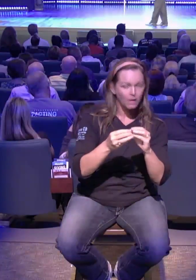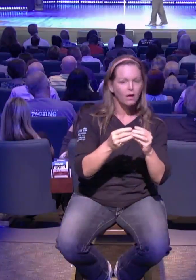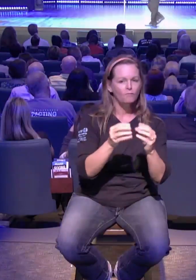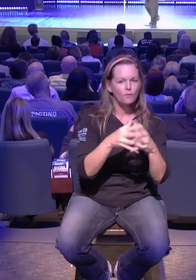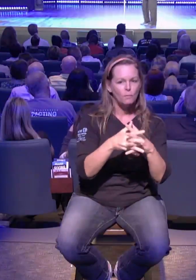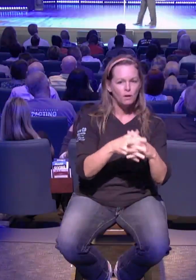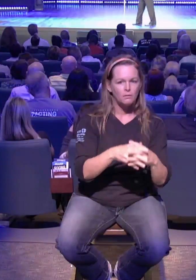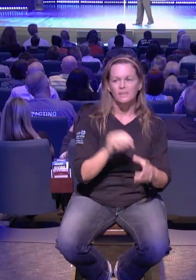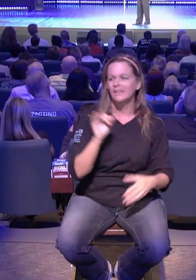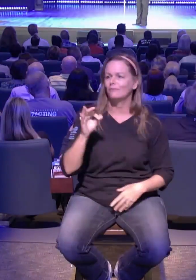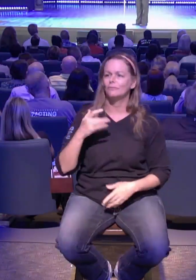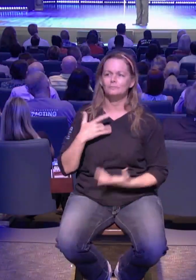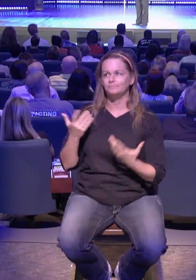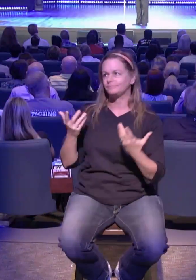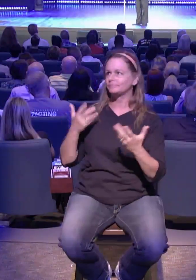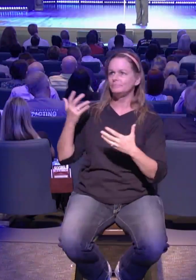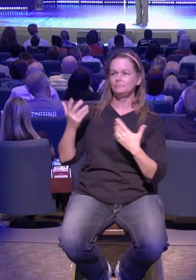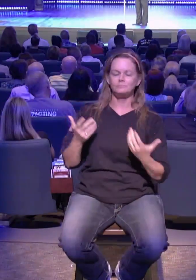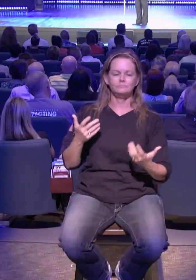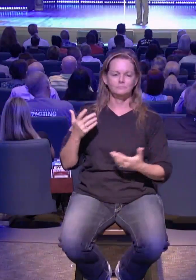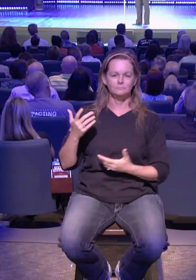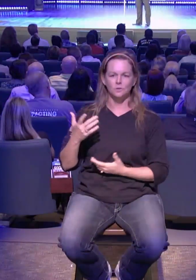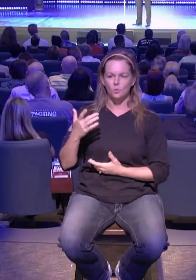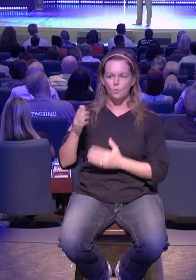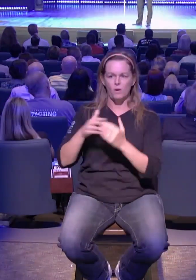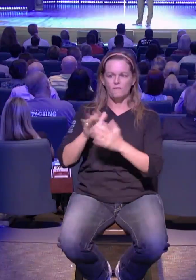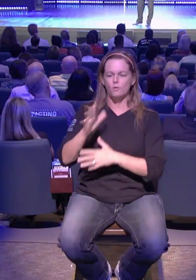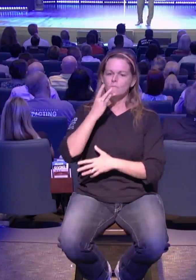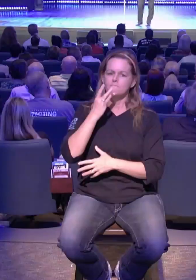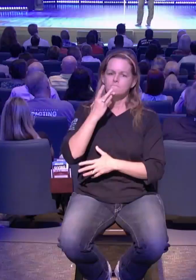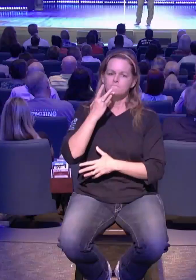who we are. There should not be any guessing game about that.